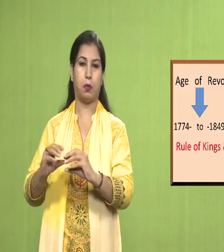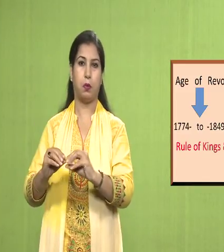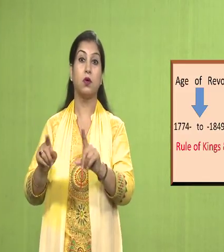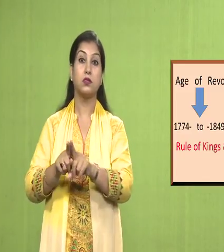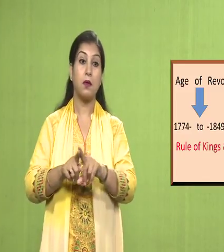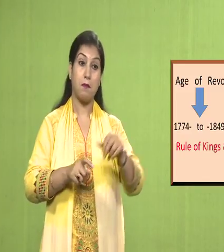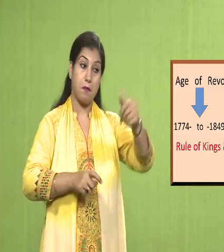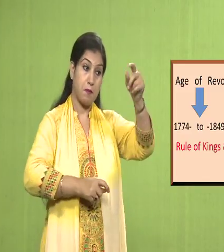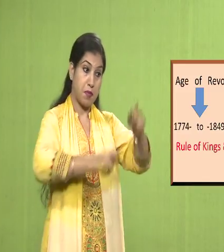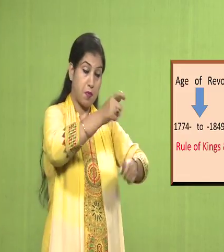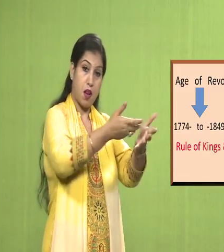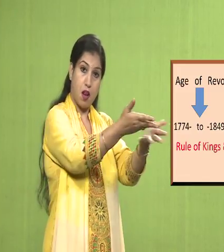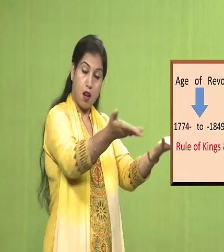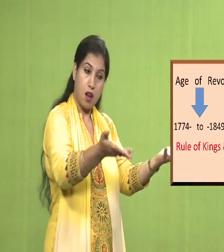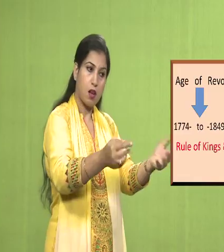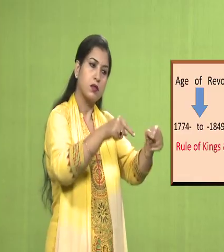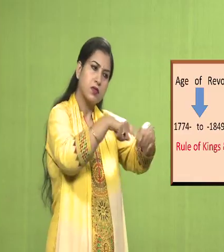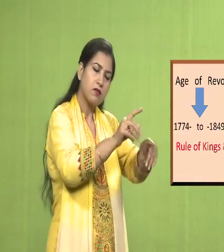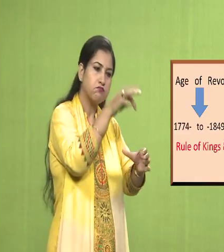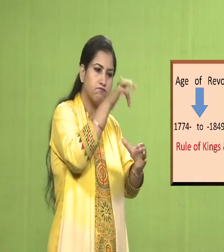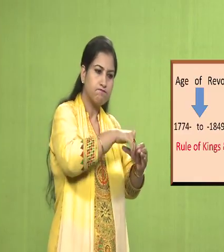of representatives chosen by people began.